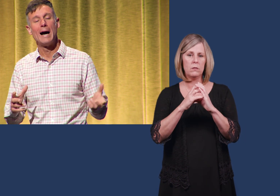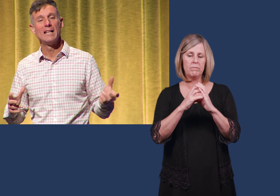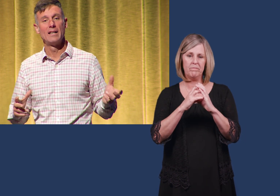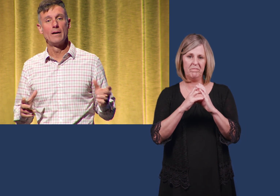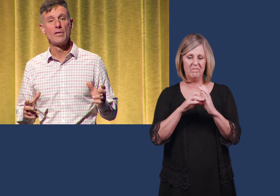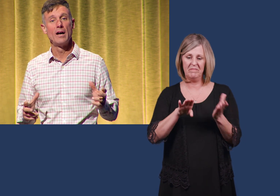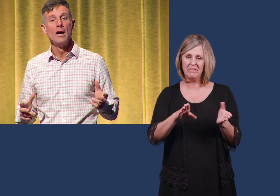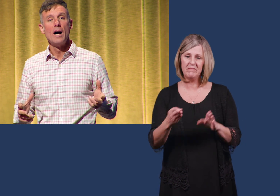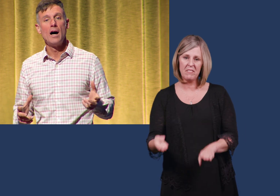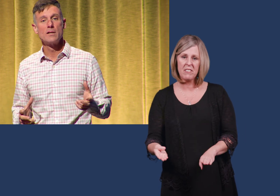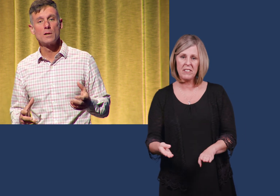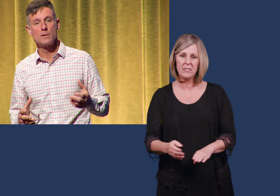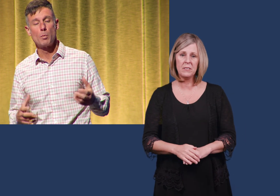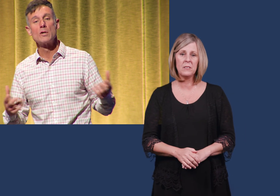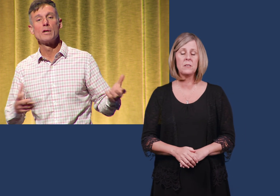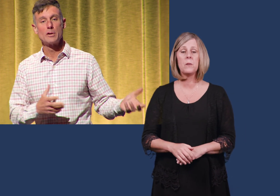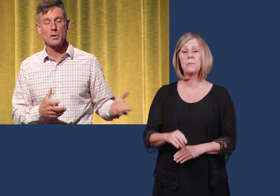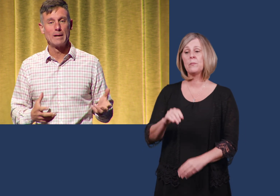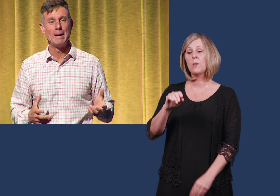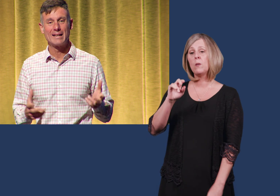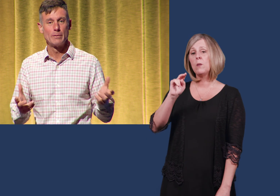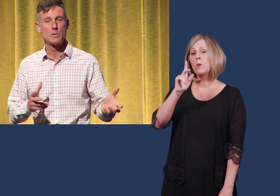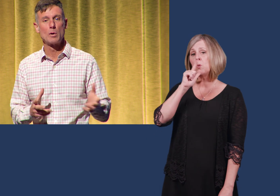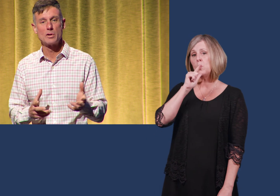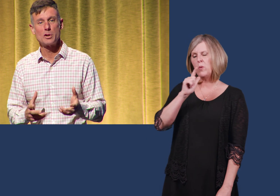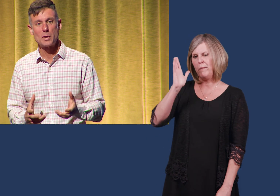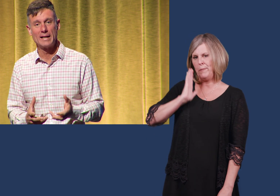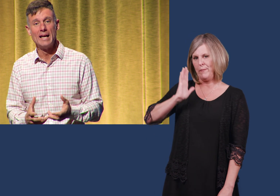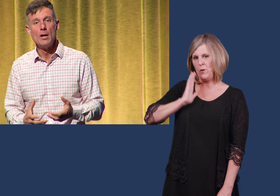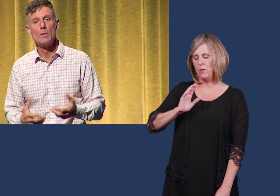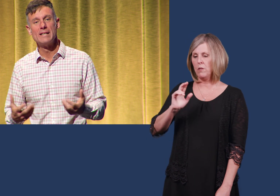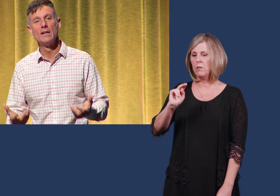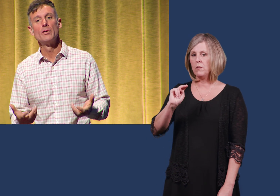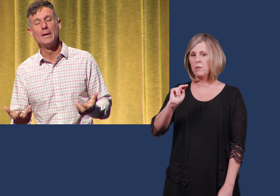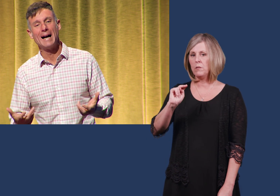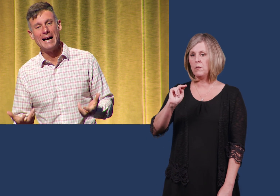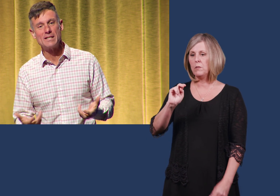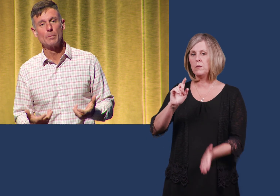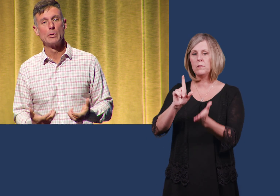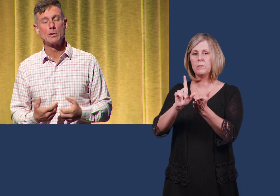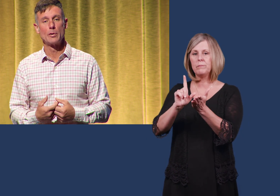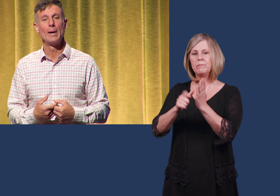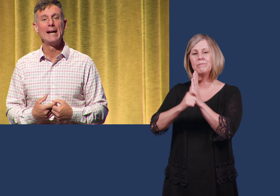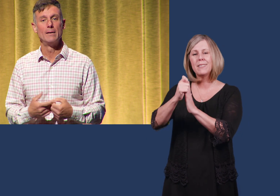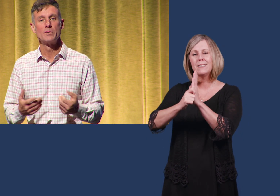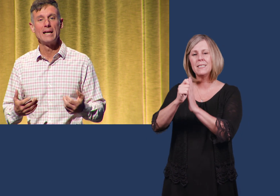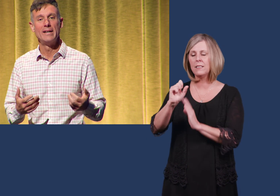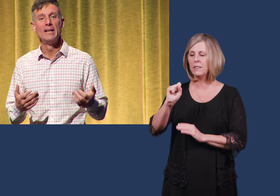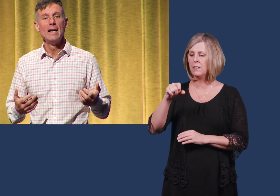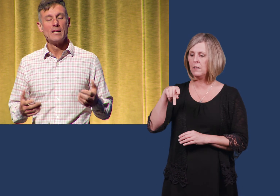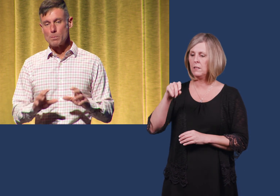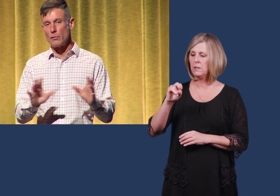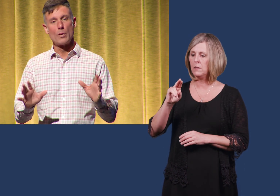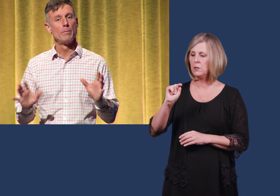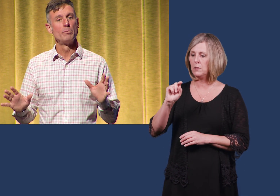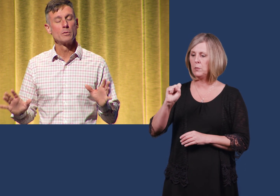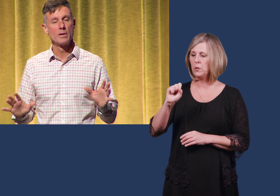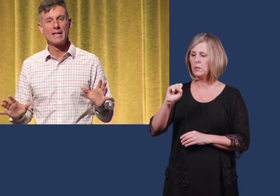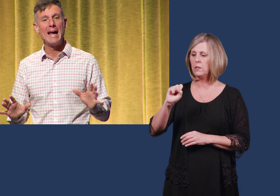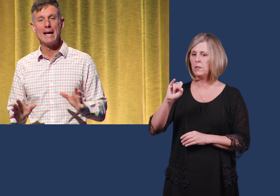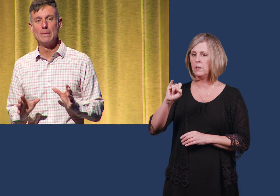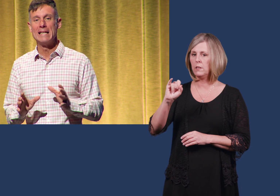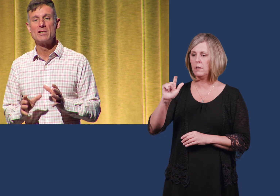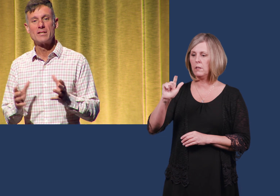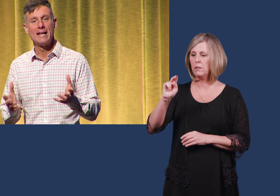Rick Riley of the Sports Illustrated, back then was Sports Illustrated, was interviewing Isaac Bruce of the Rams, and this is before